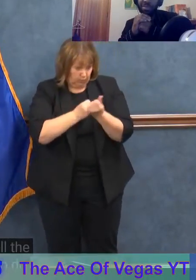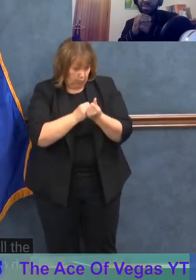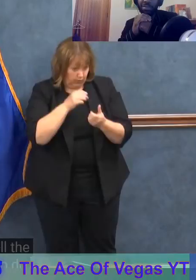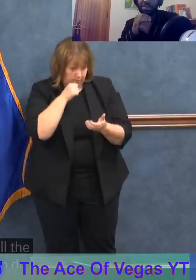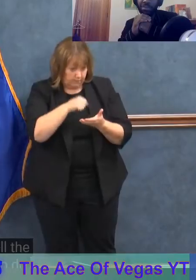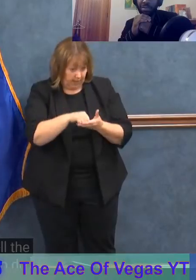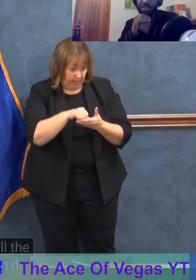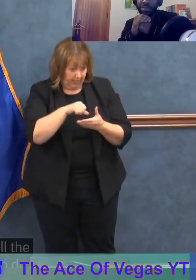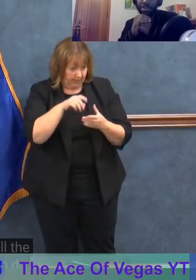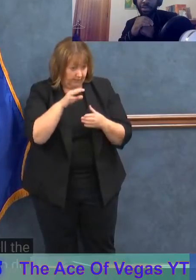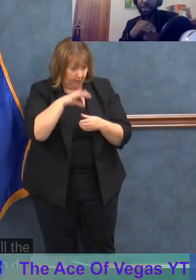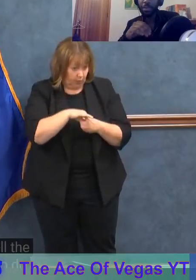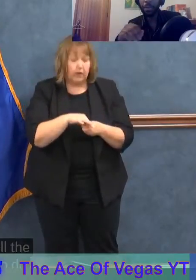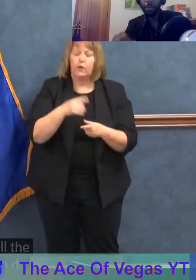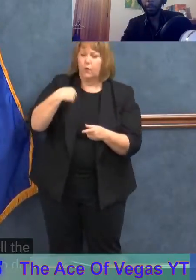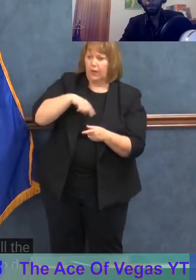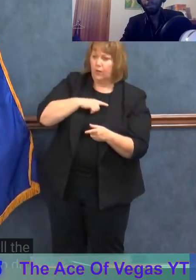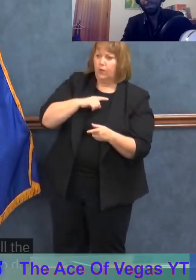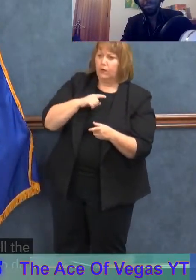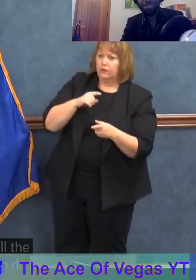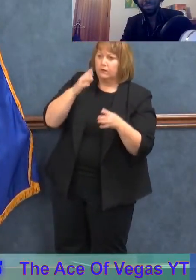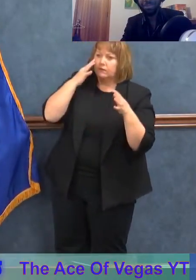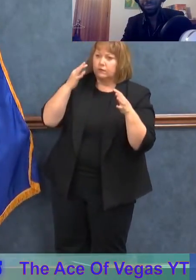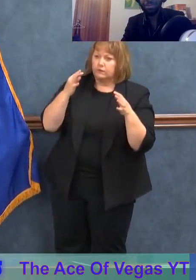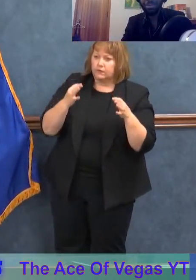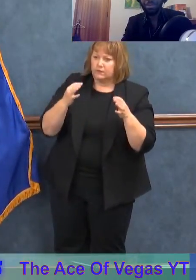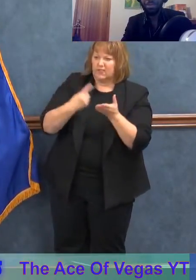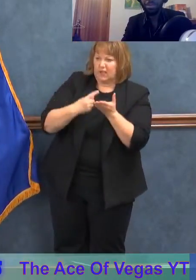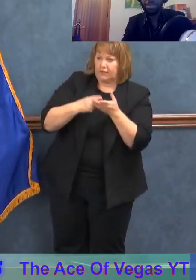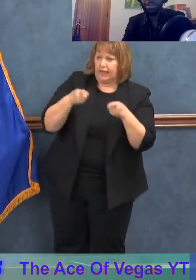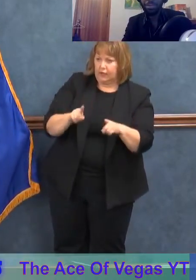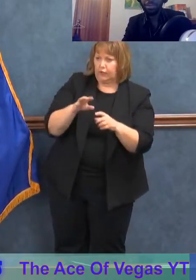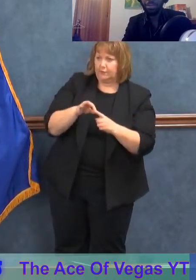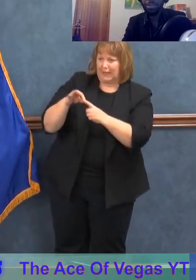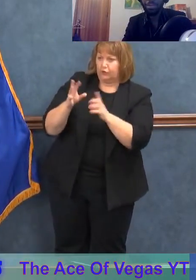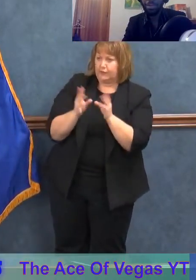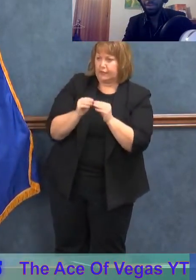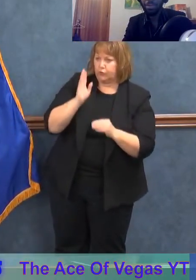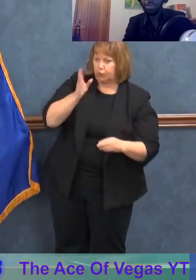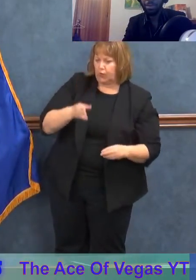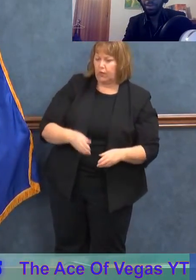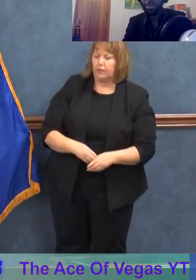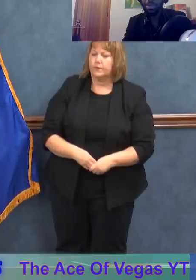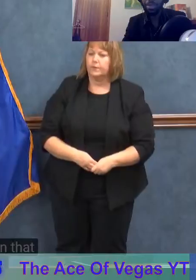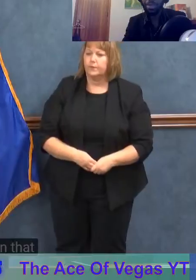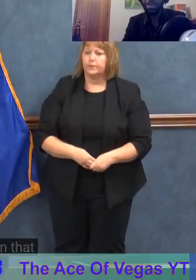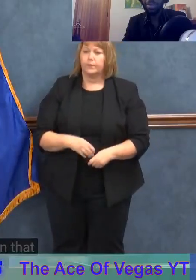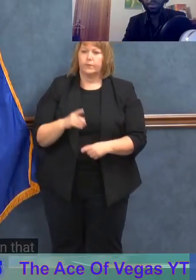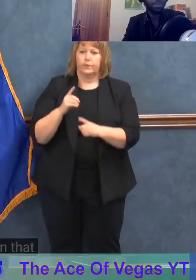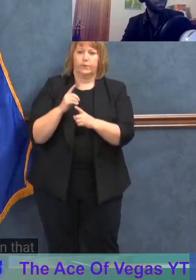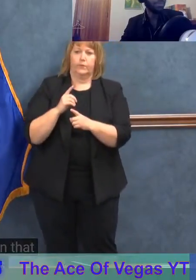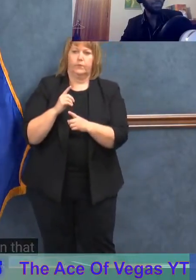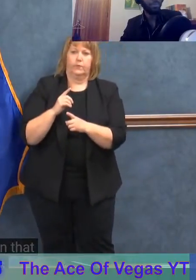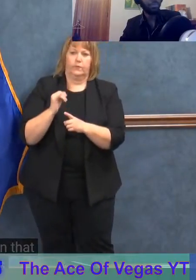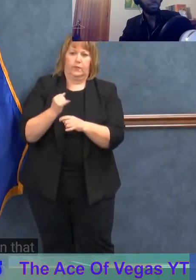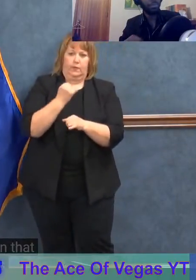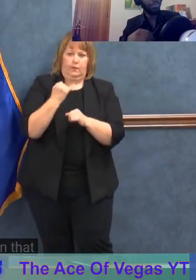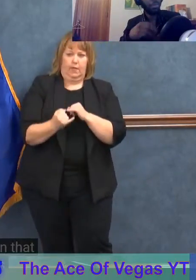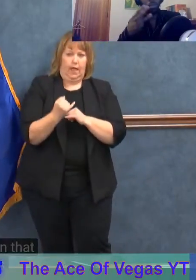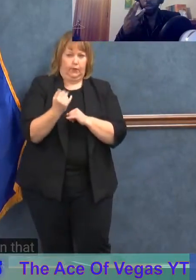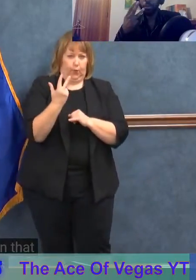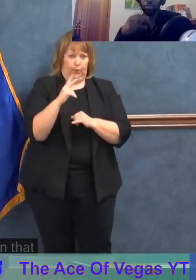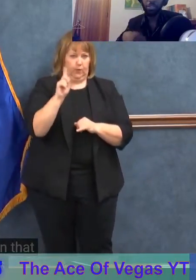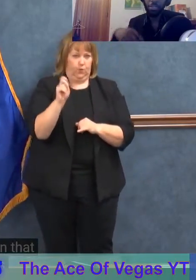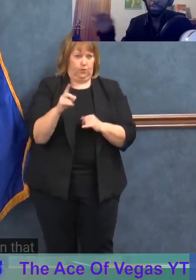special session that you'll see in 2 days, 3 days. Thank you. Thanks, and I think we'll have time for the last three that are in line